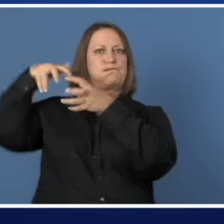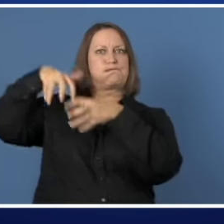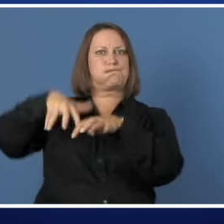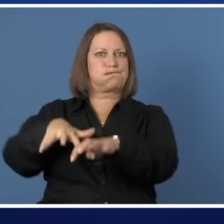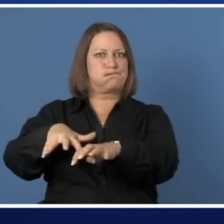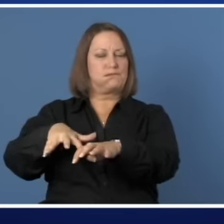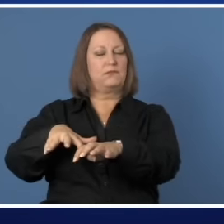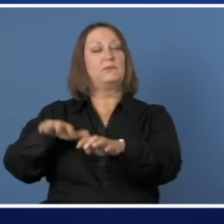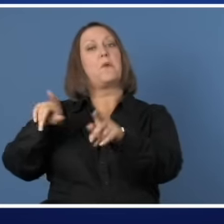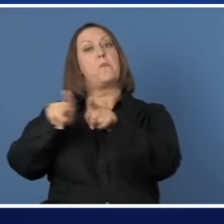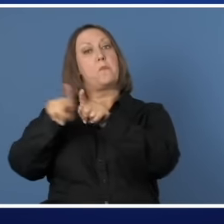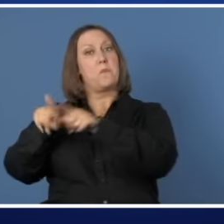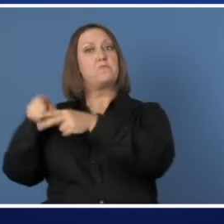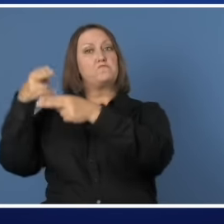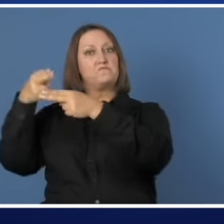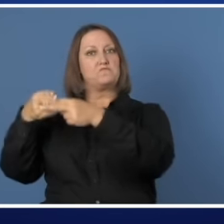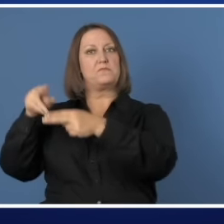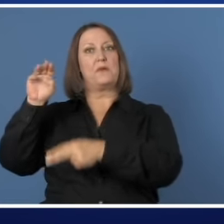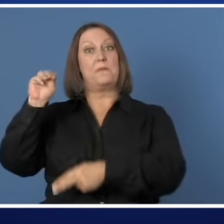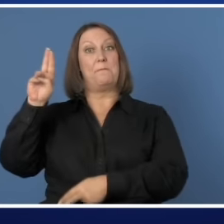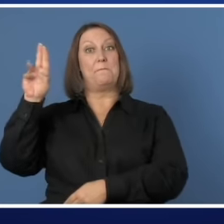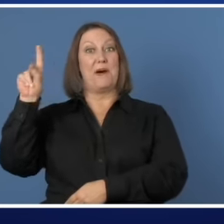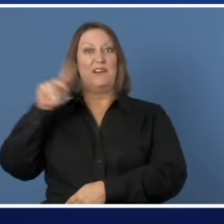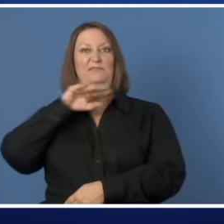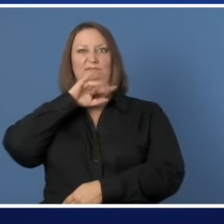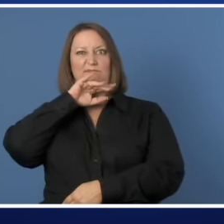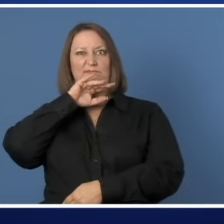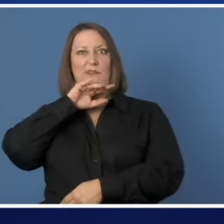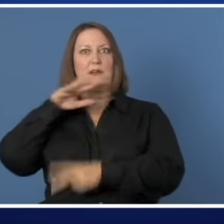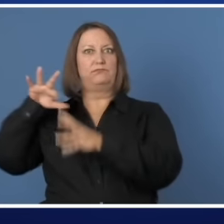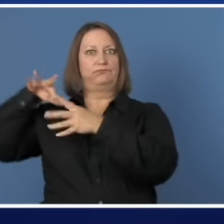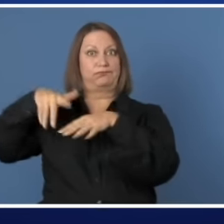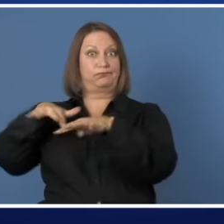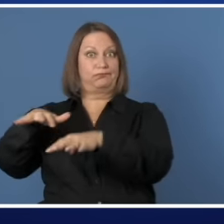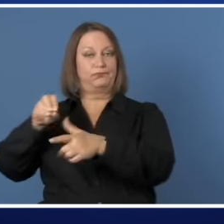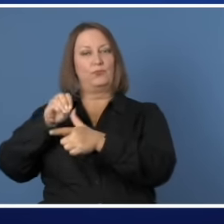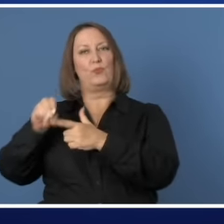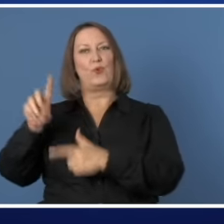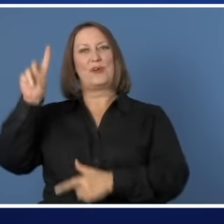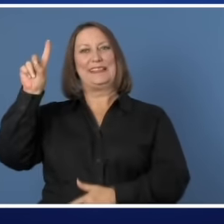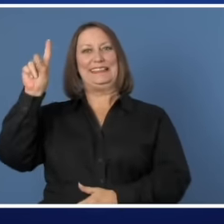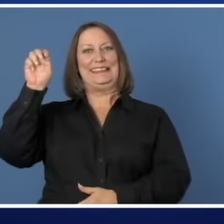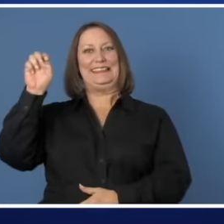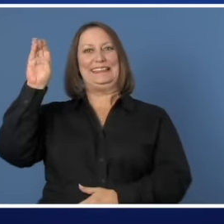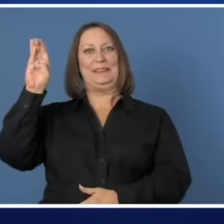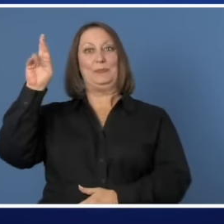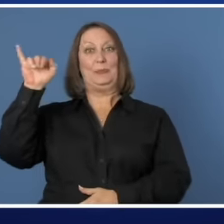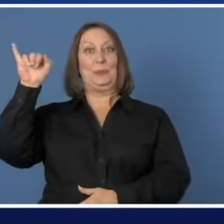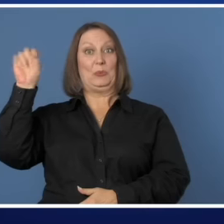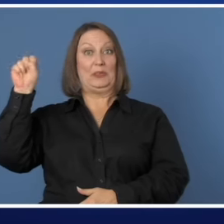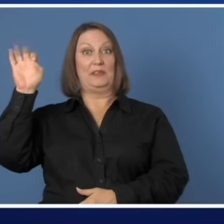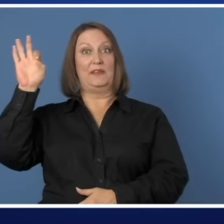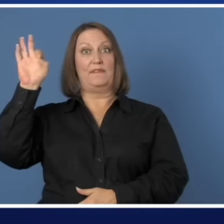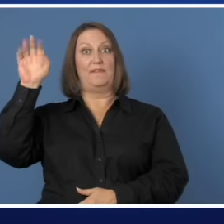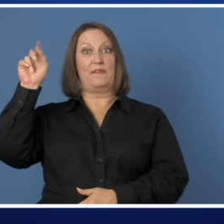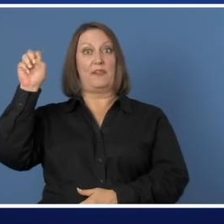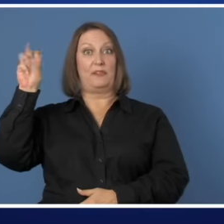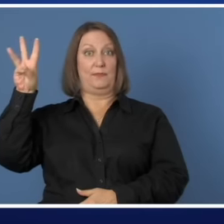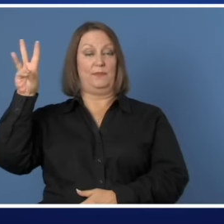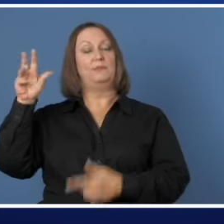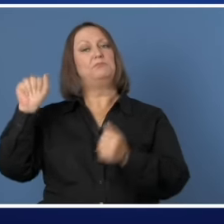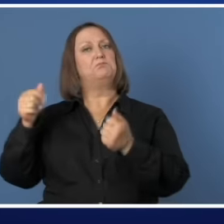Landslides, also known as mudslides and debris flow, may occur in all